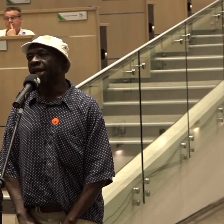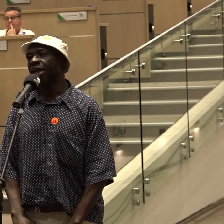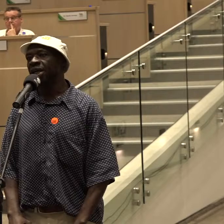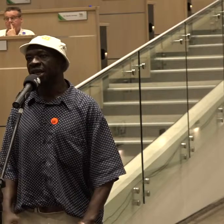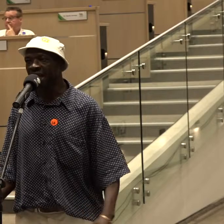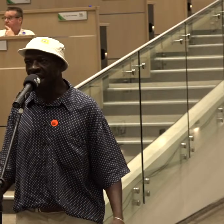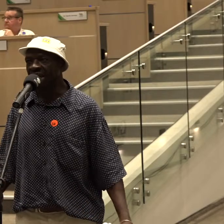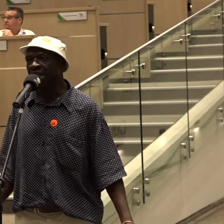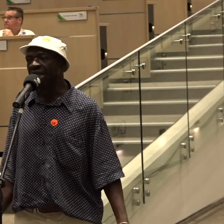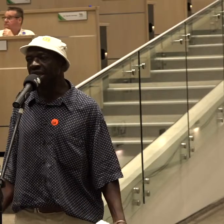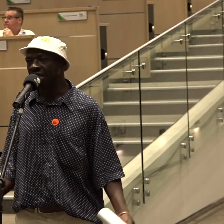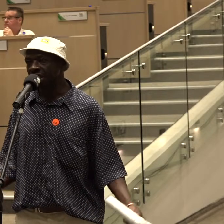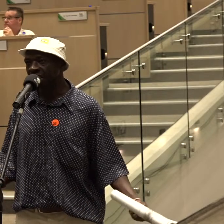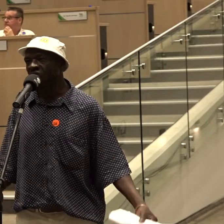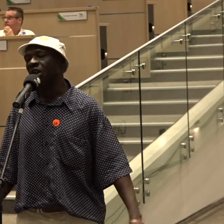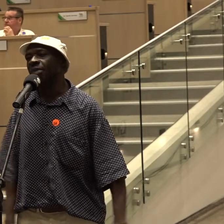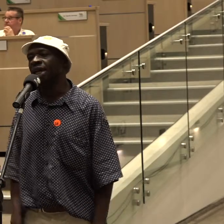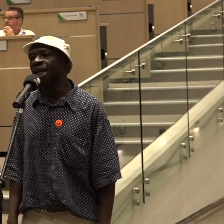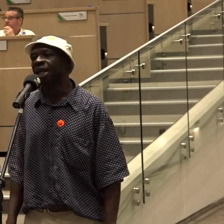foreign